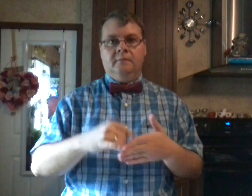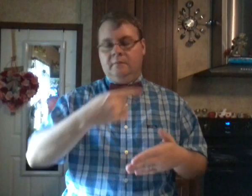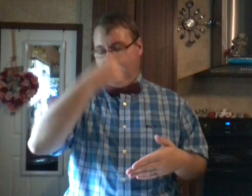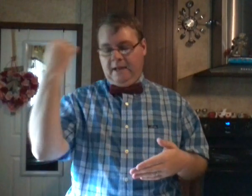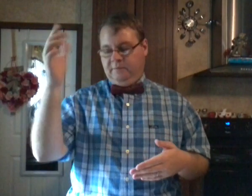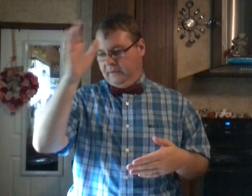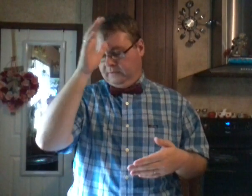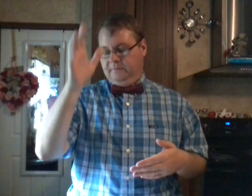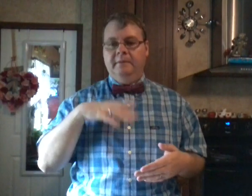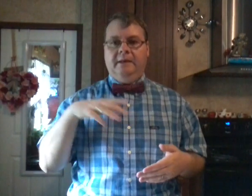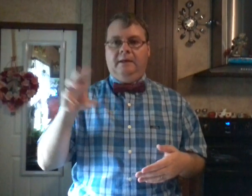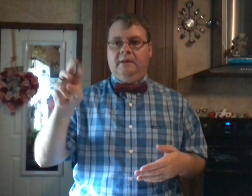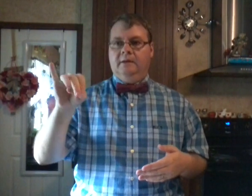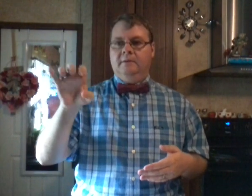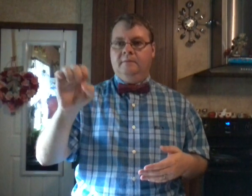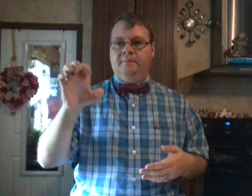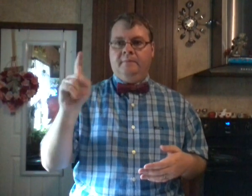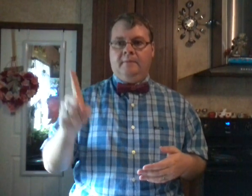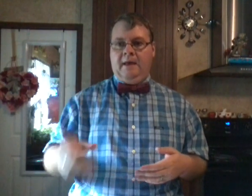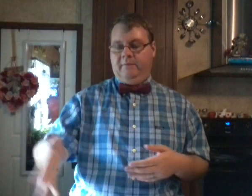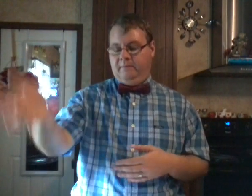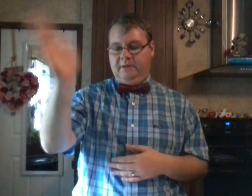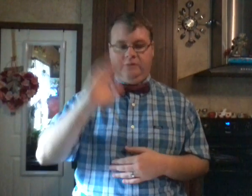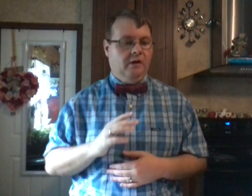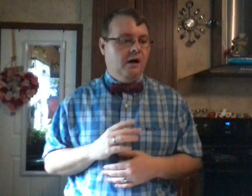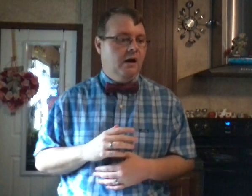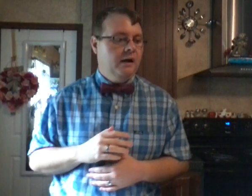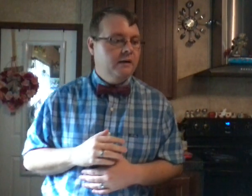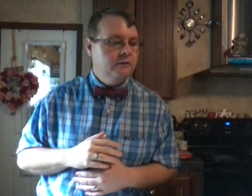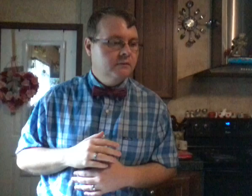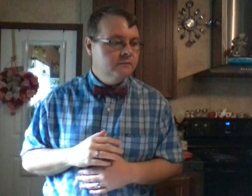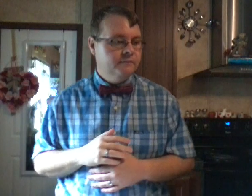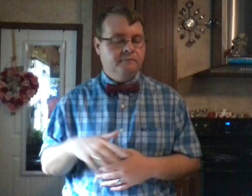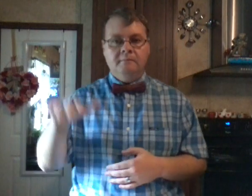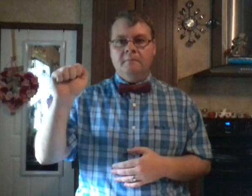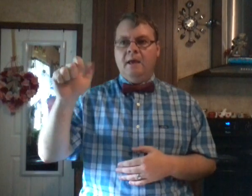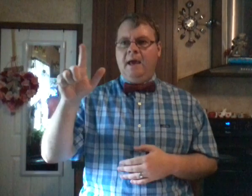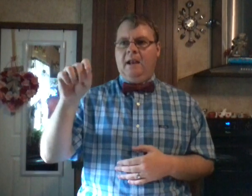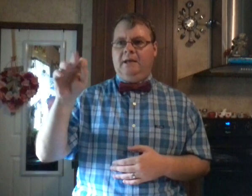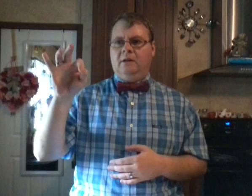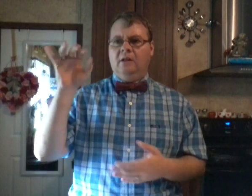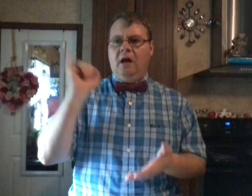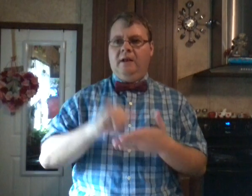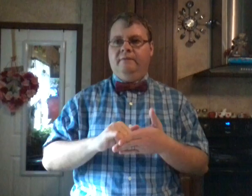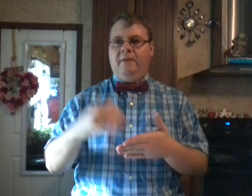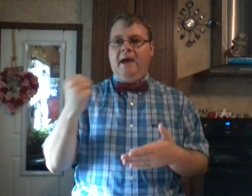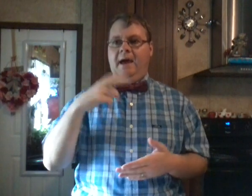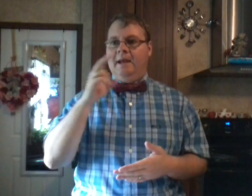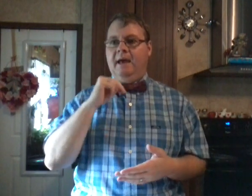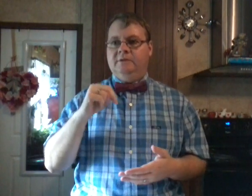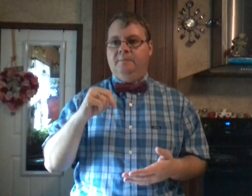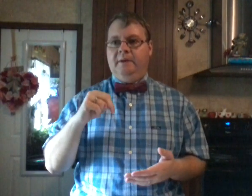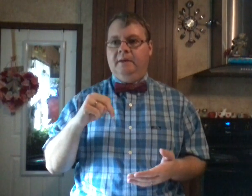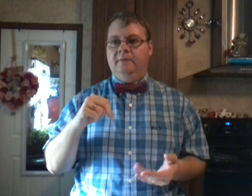That's because men have missed God. And like a lot of that has been,